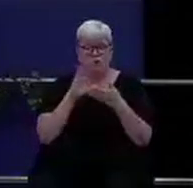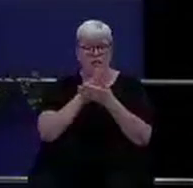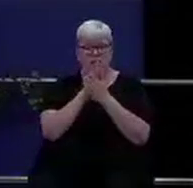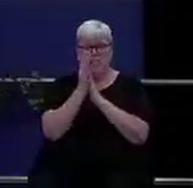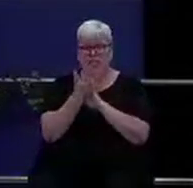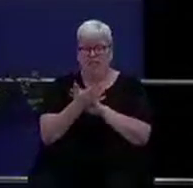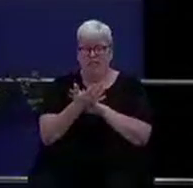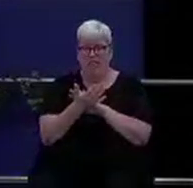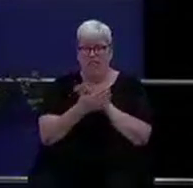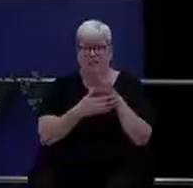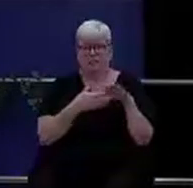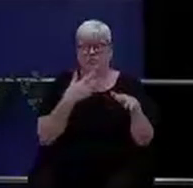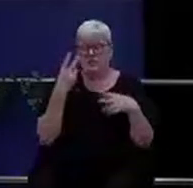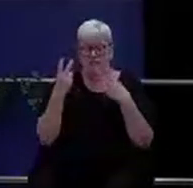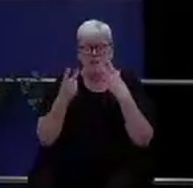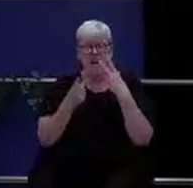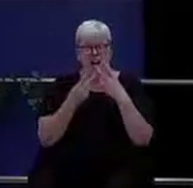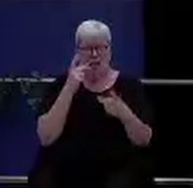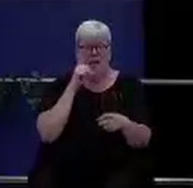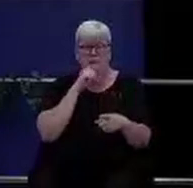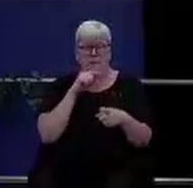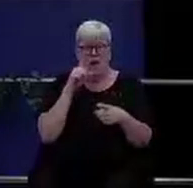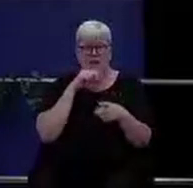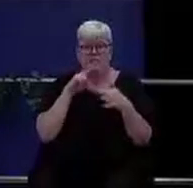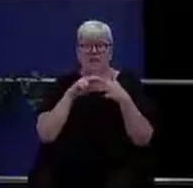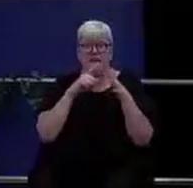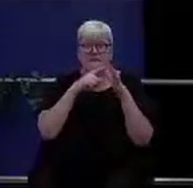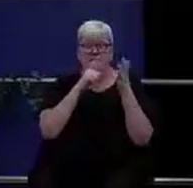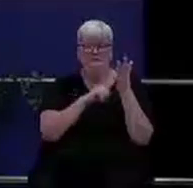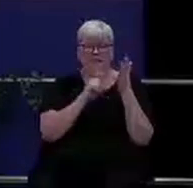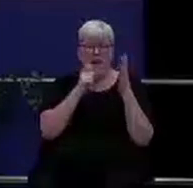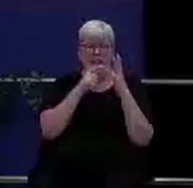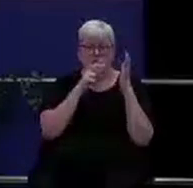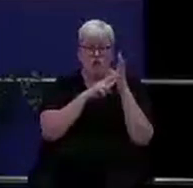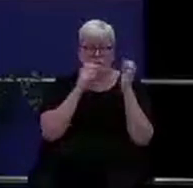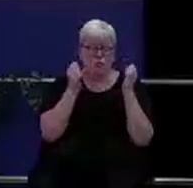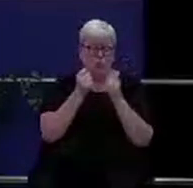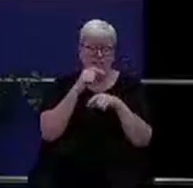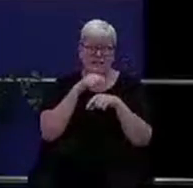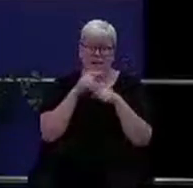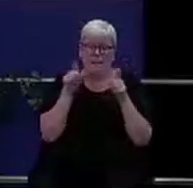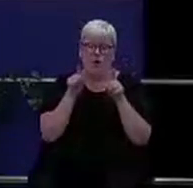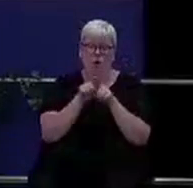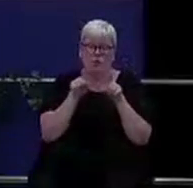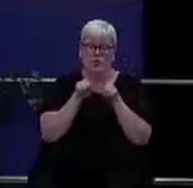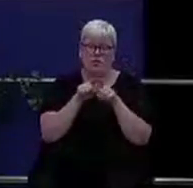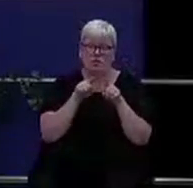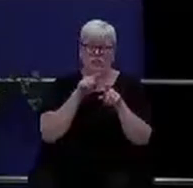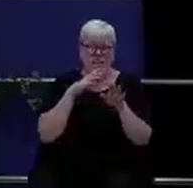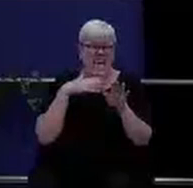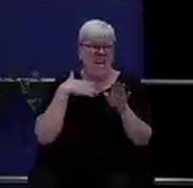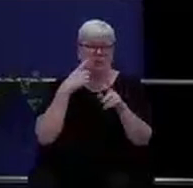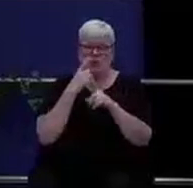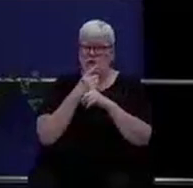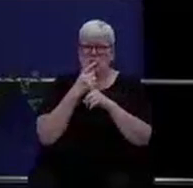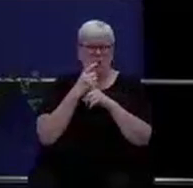the only birds that stays around. You've got the falcon as well in the winter time, but no, it's not something I particularly talk about,